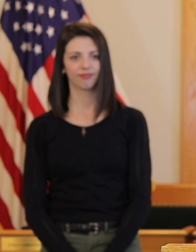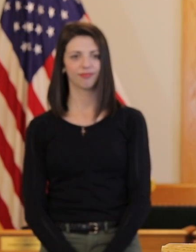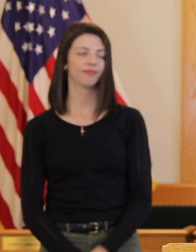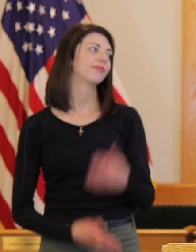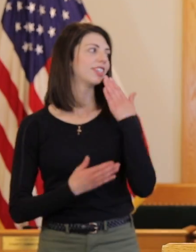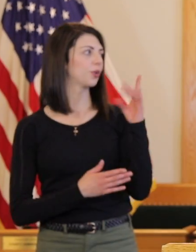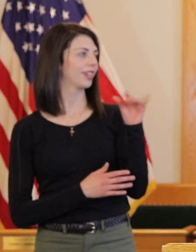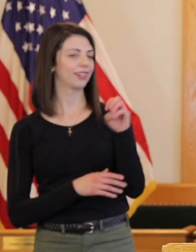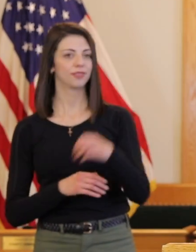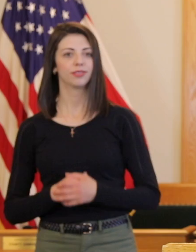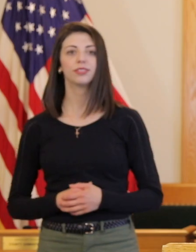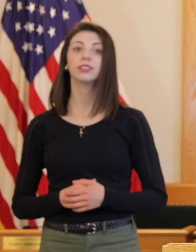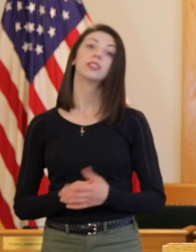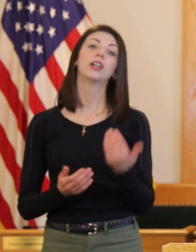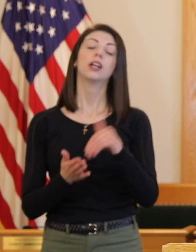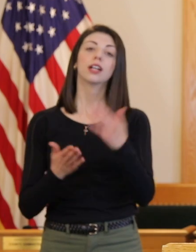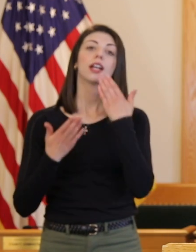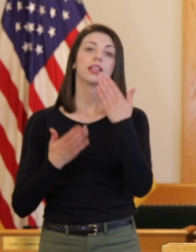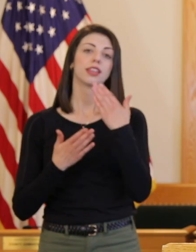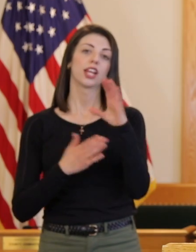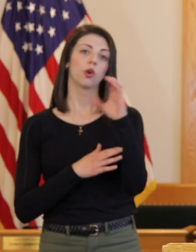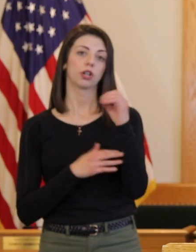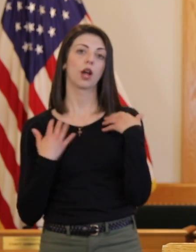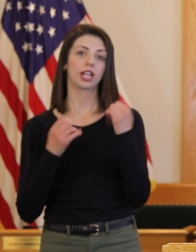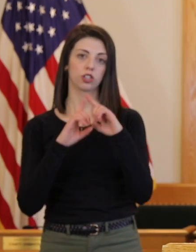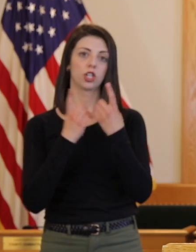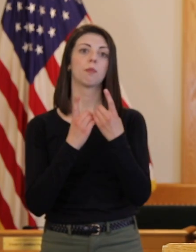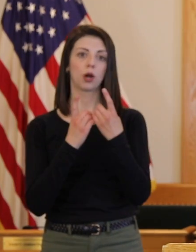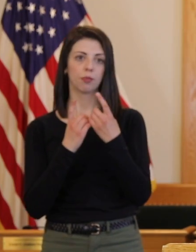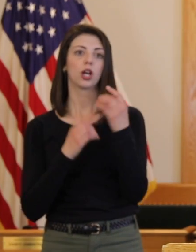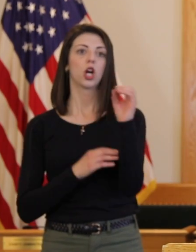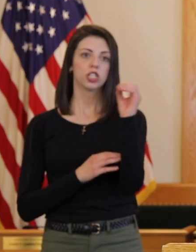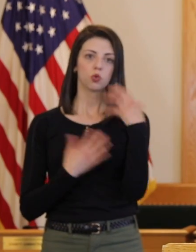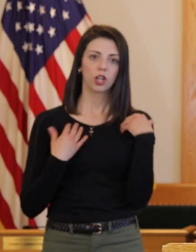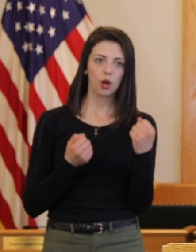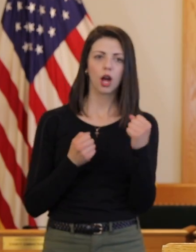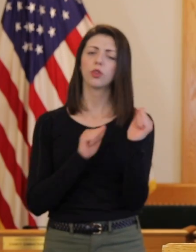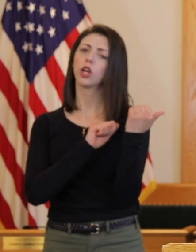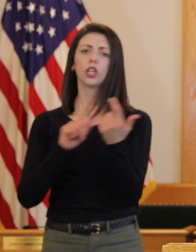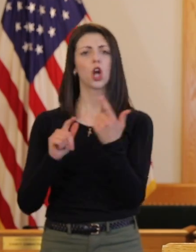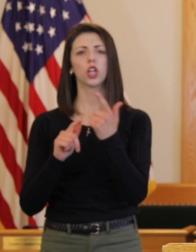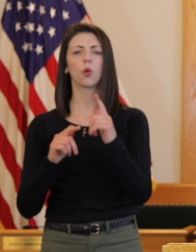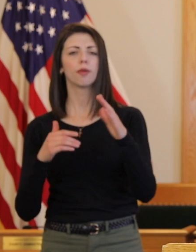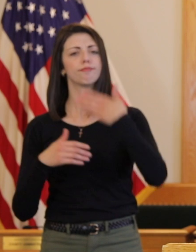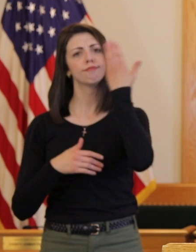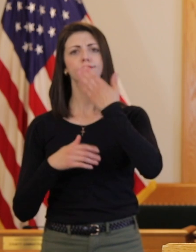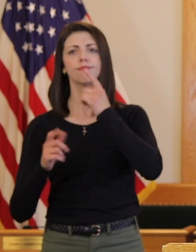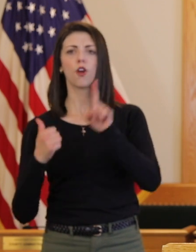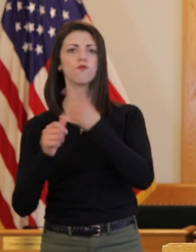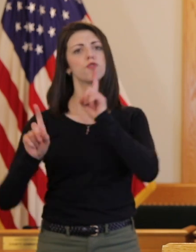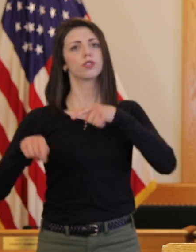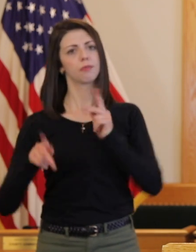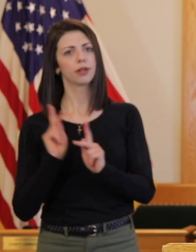Thank you, Diane. Again, I want to thank the County Health Department team, Oswego Health, and all of our frontline workers and first responders for